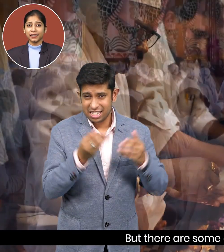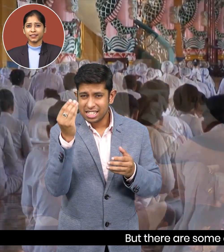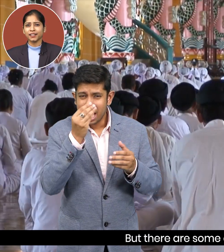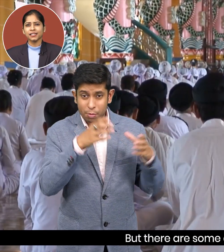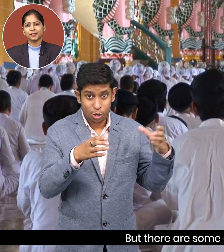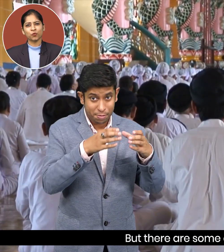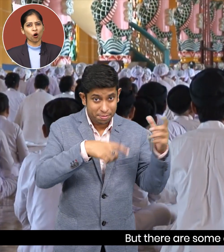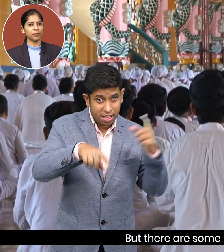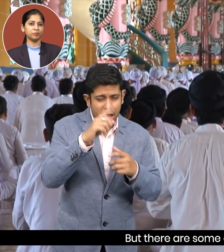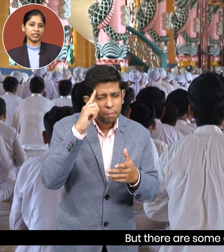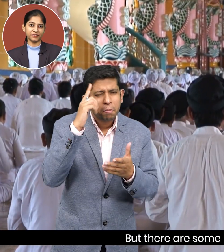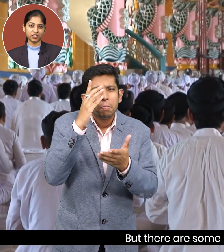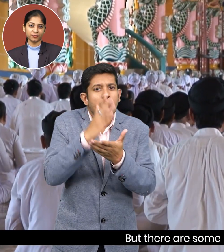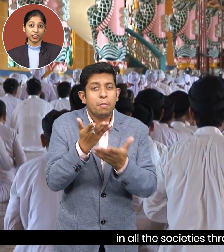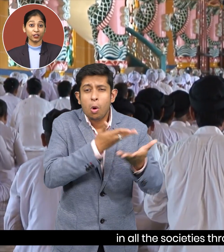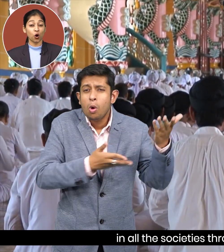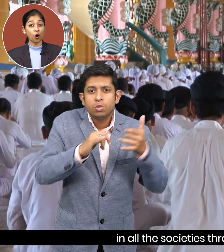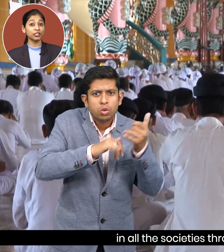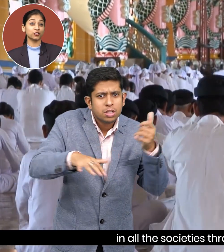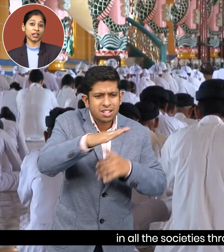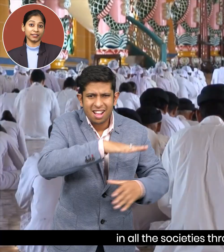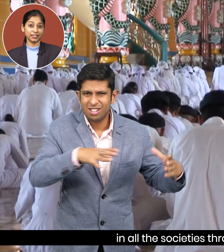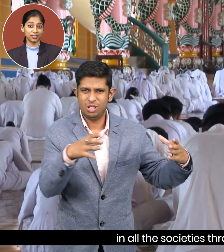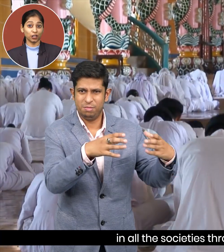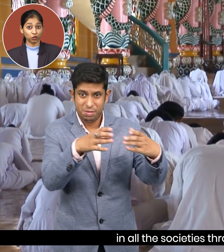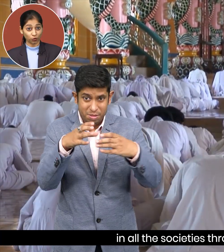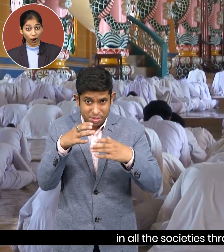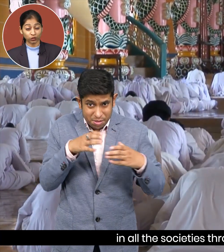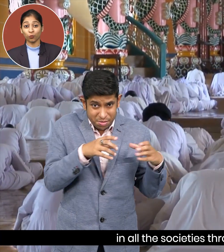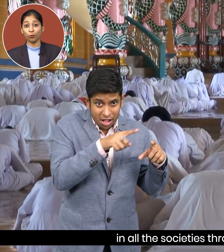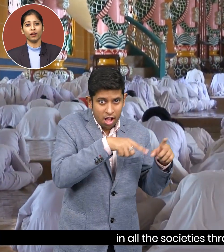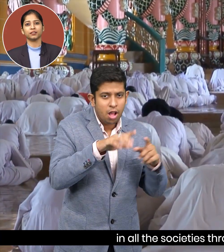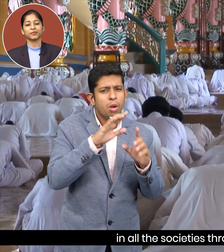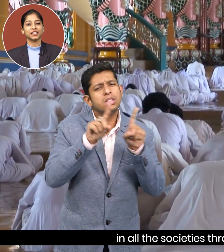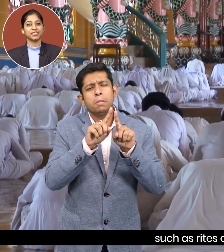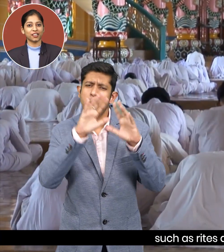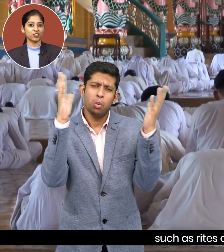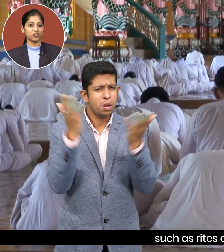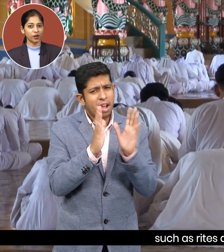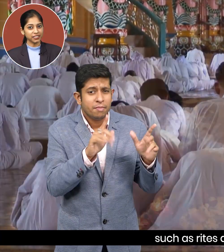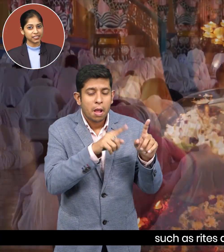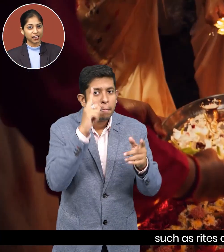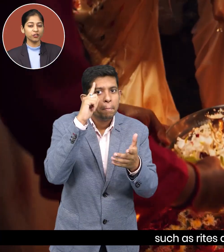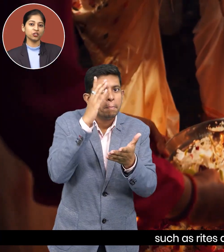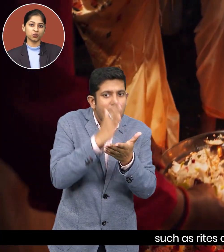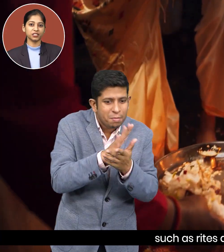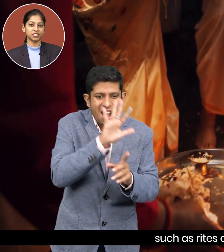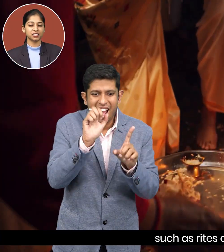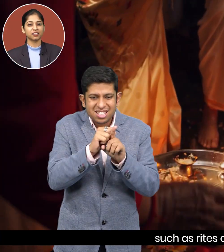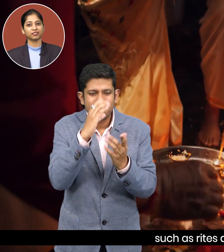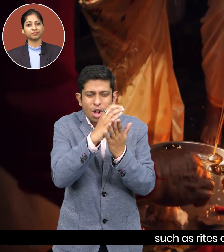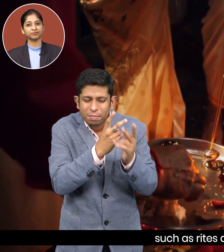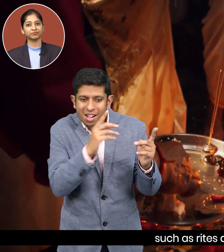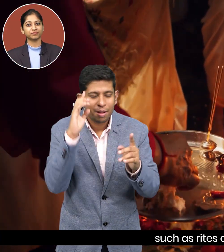But there are some common beliefs in all the societies throughout the world, such as rites and